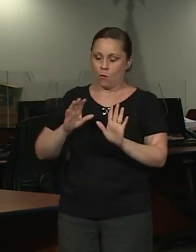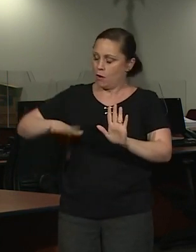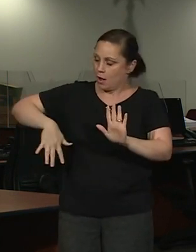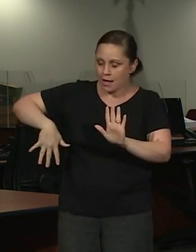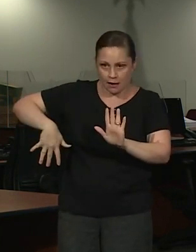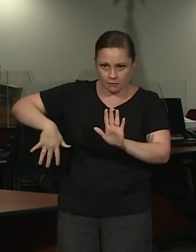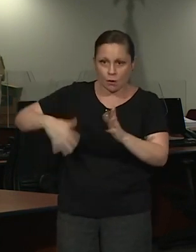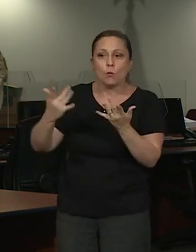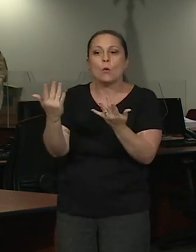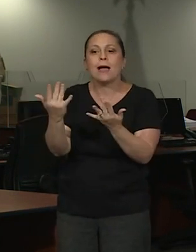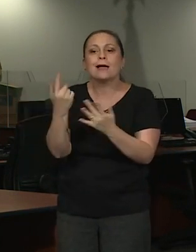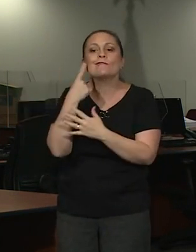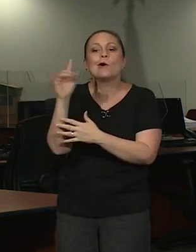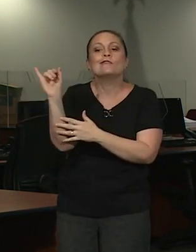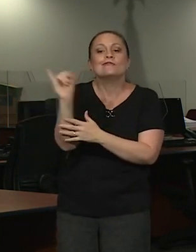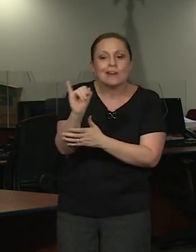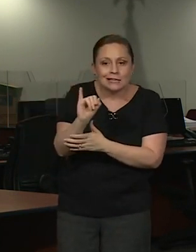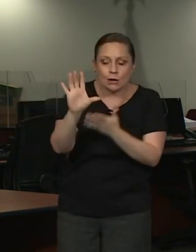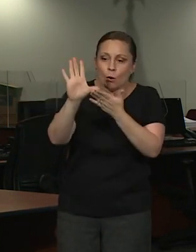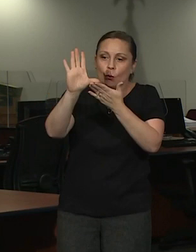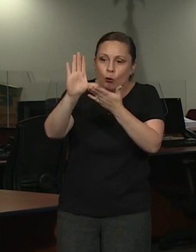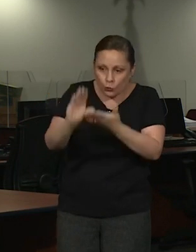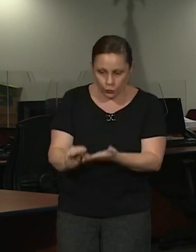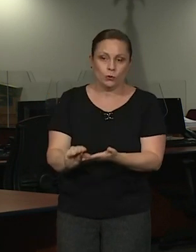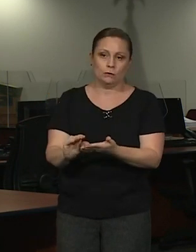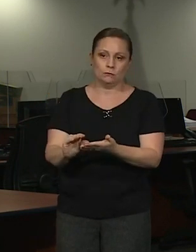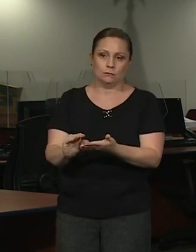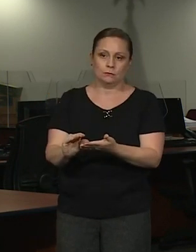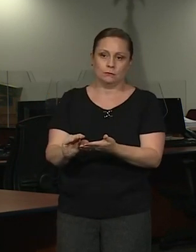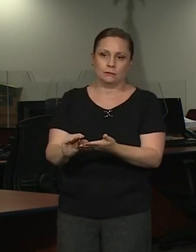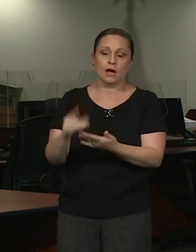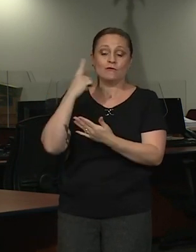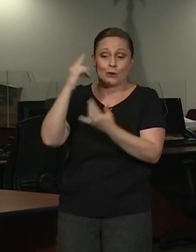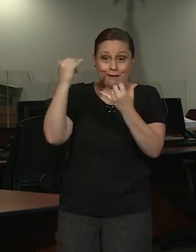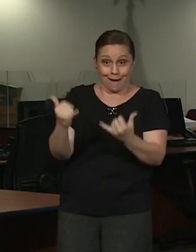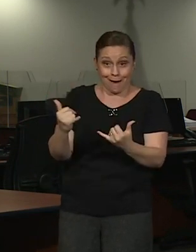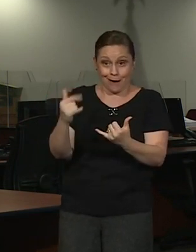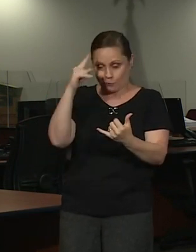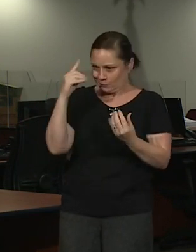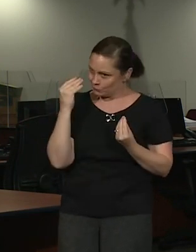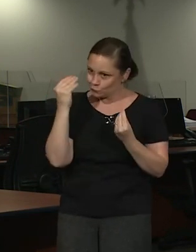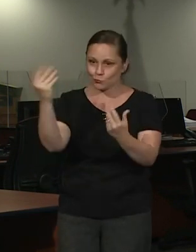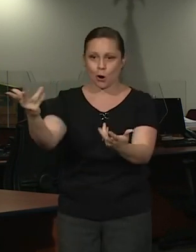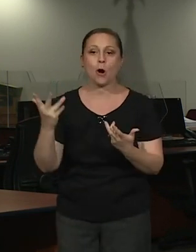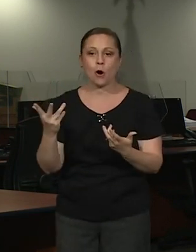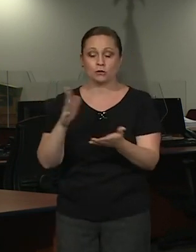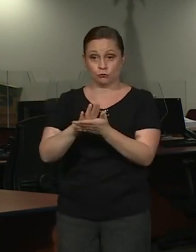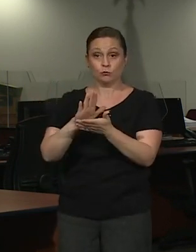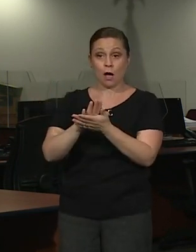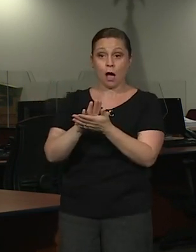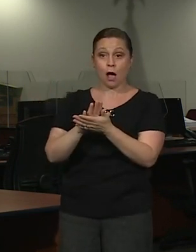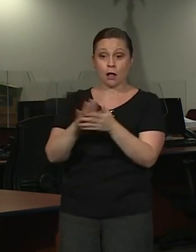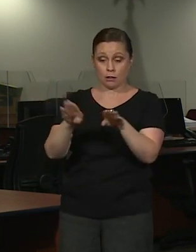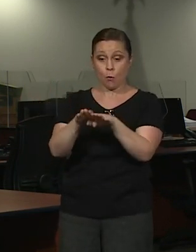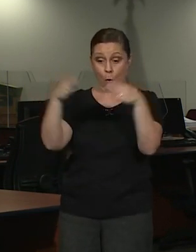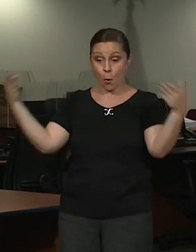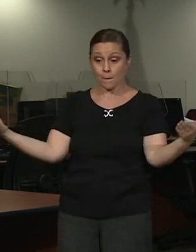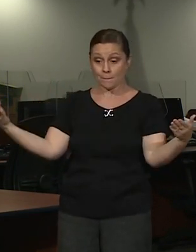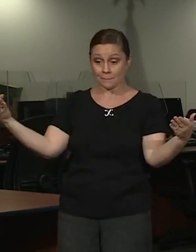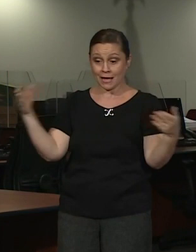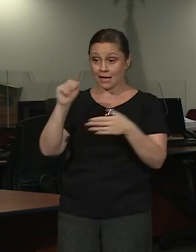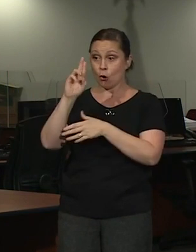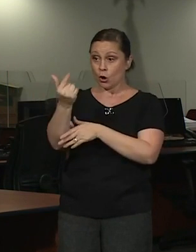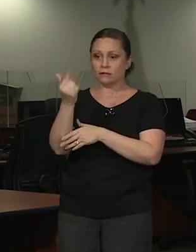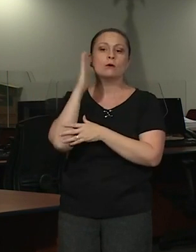parents, we are intending to open the schools as we have announced earlier, unless we announce earlier at